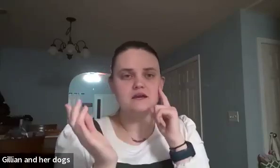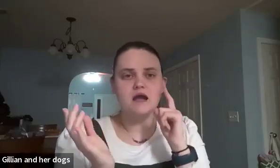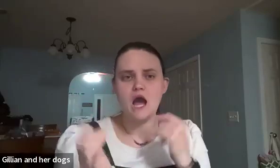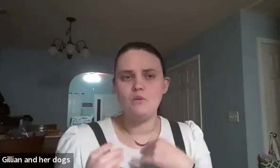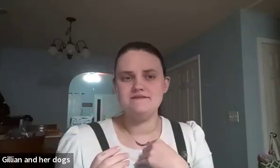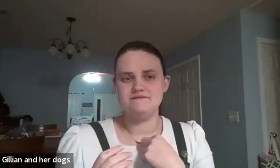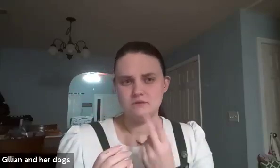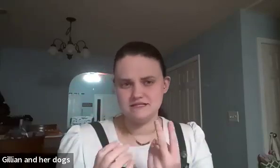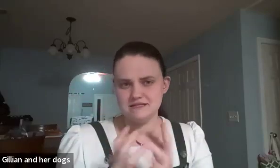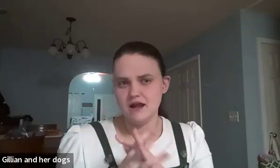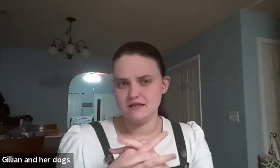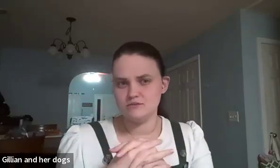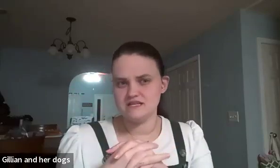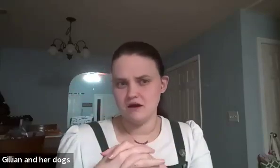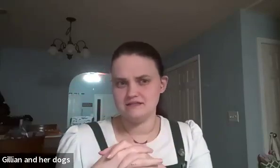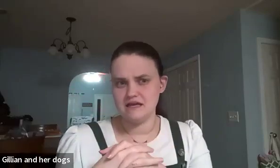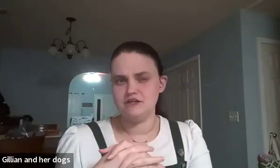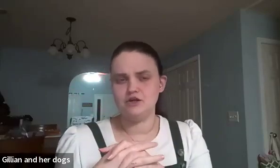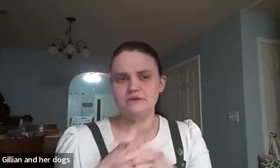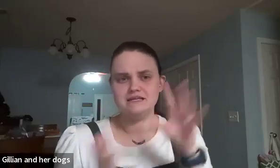about how we voice it as almost how I say it. We say